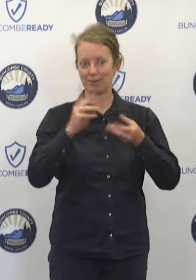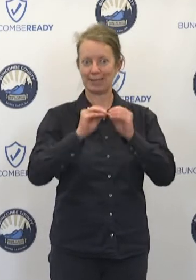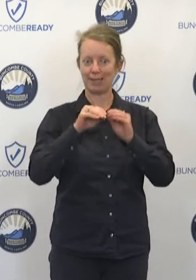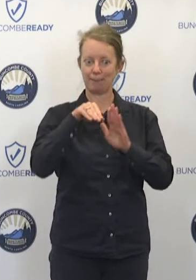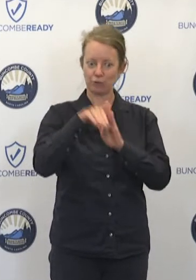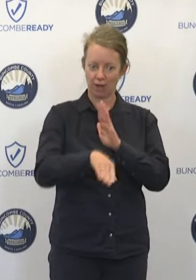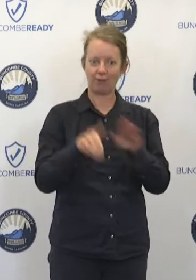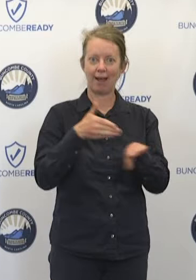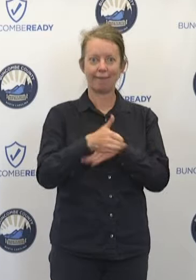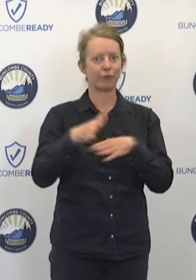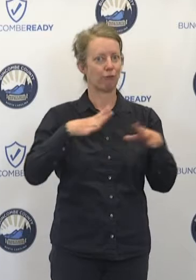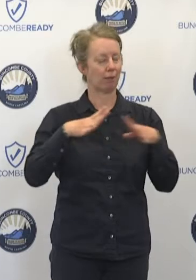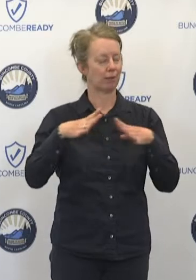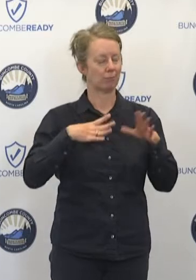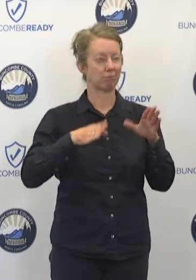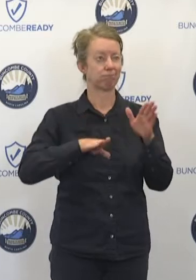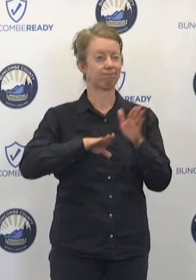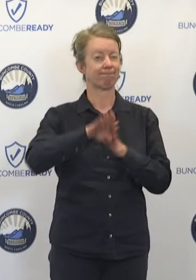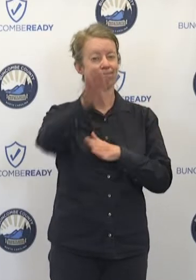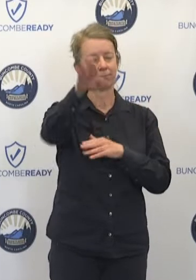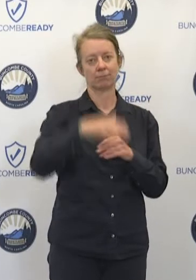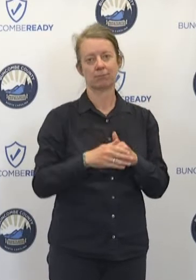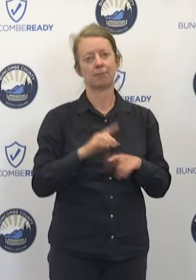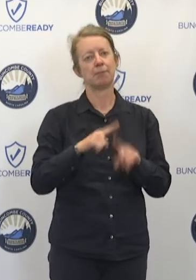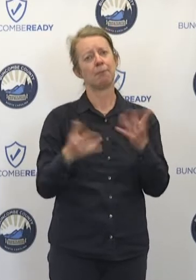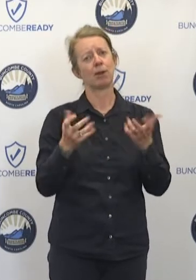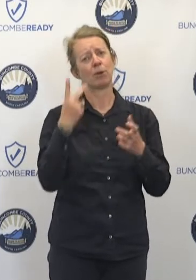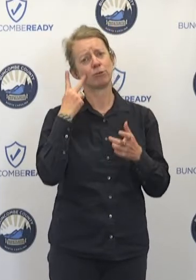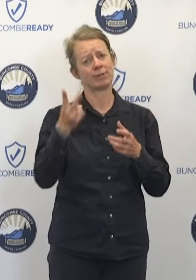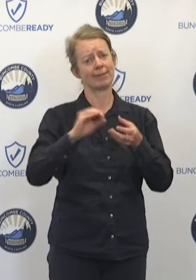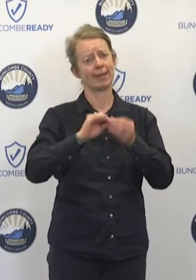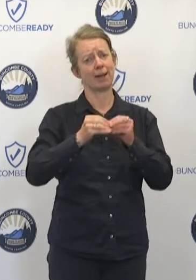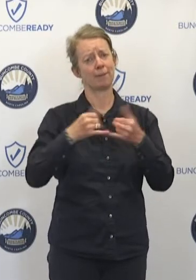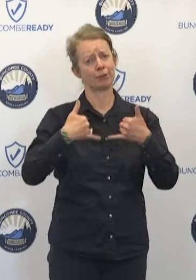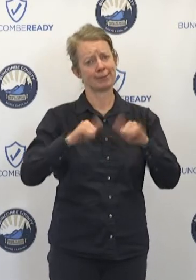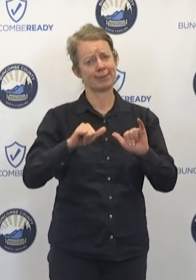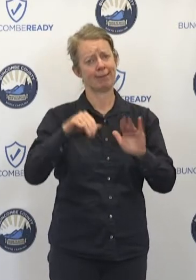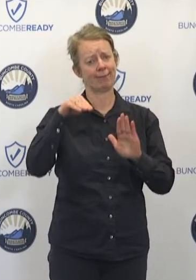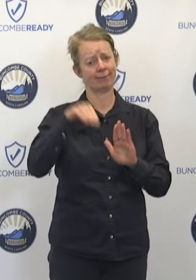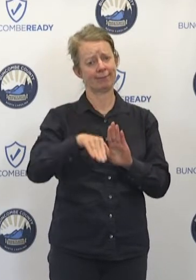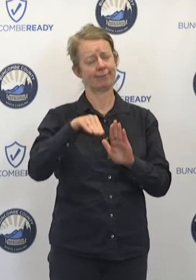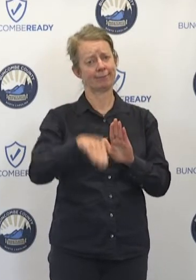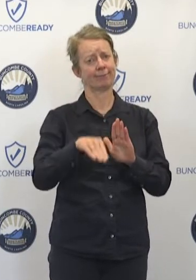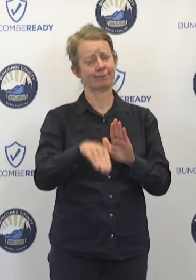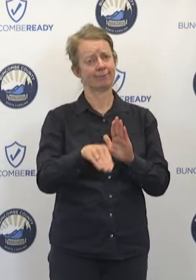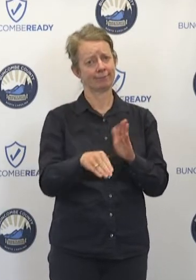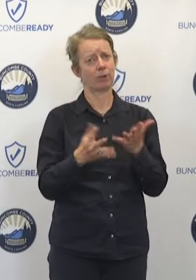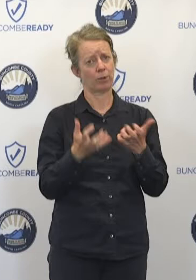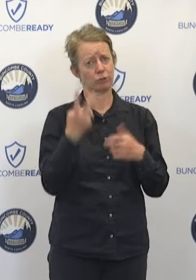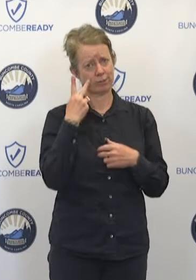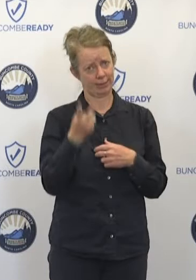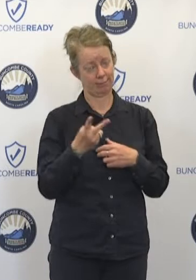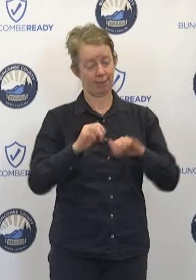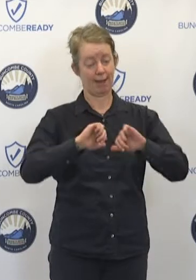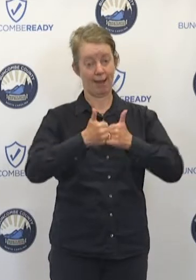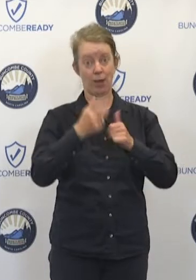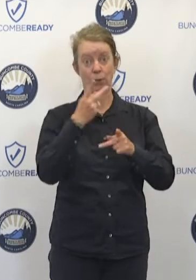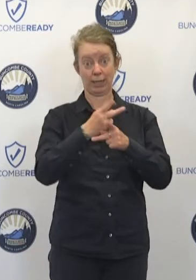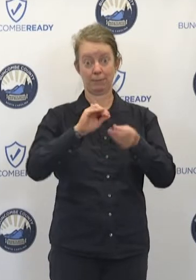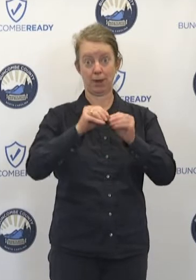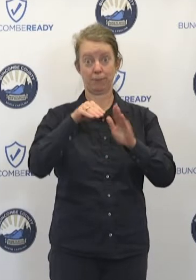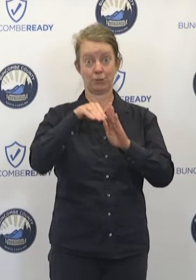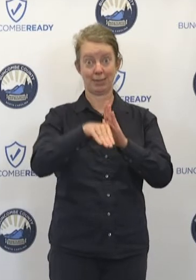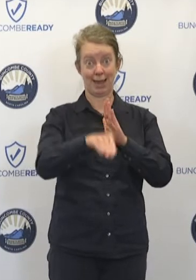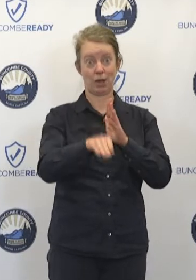transmission and spread. I want to see these trends continue to move further down. And to do that, we need your continued